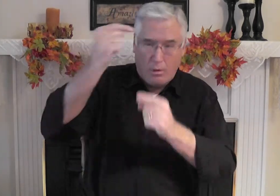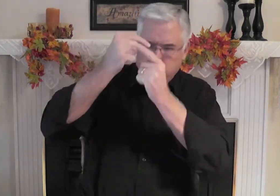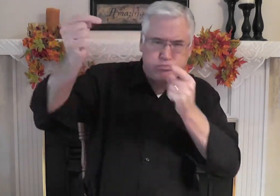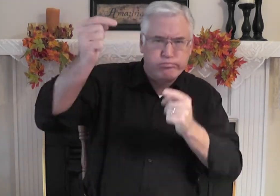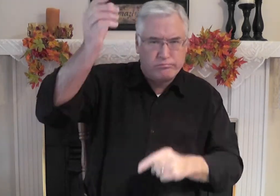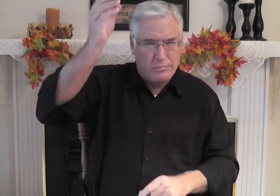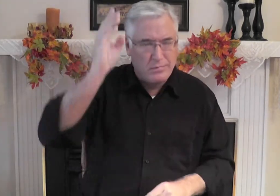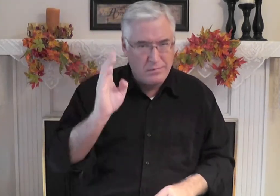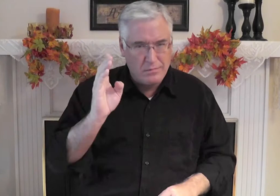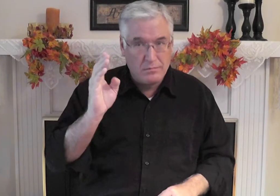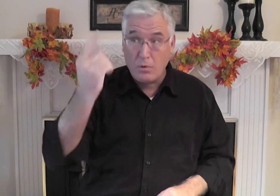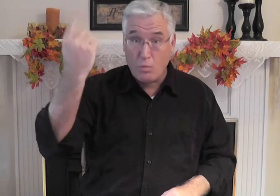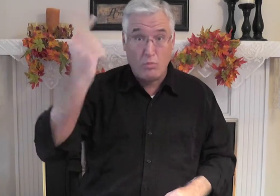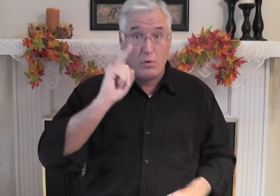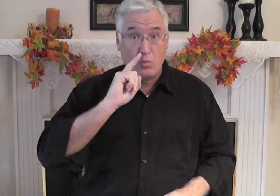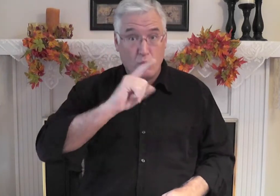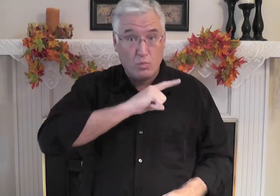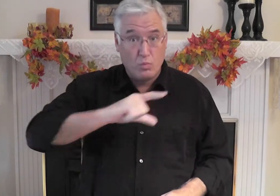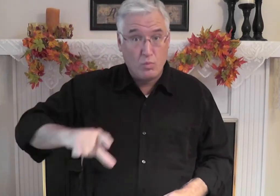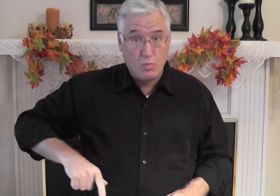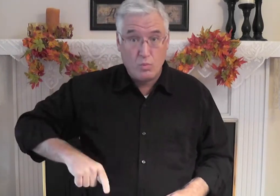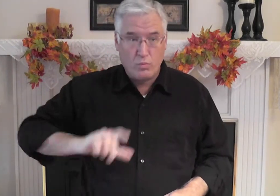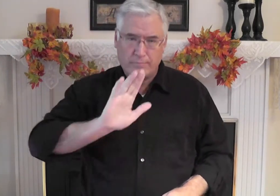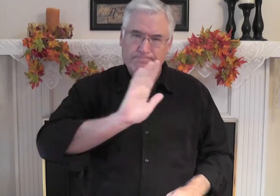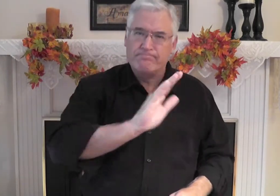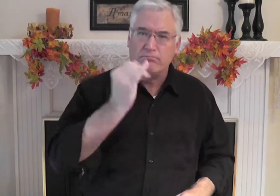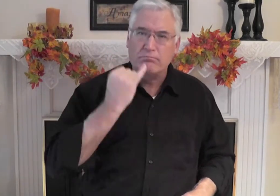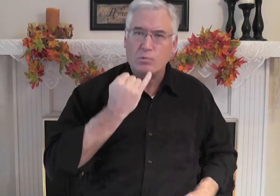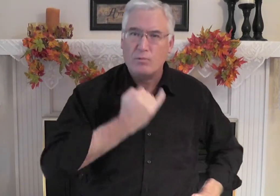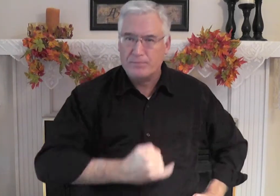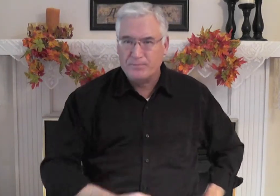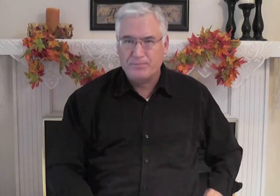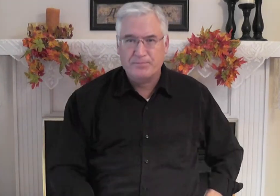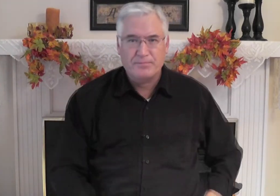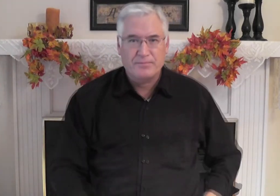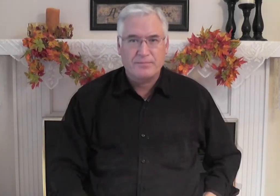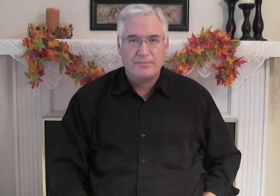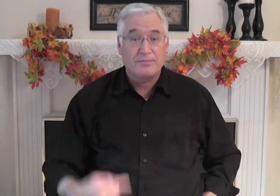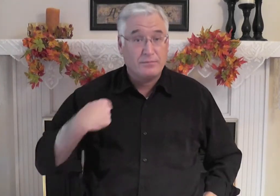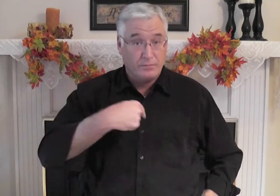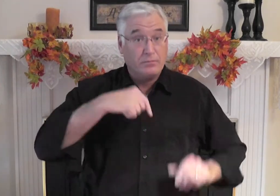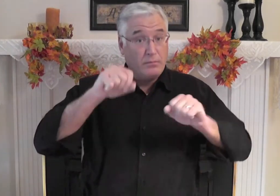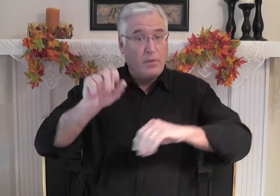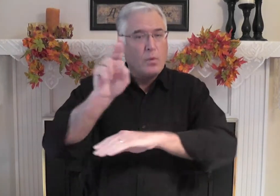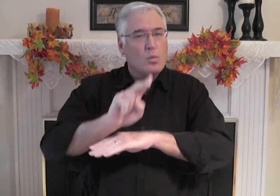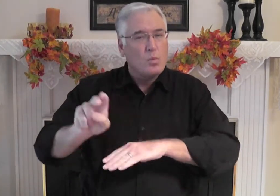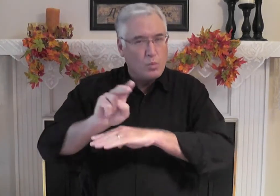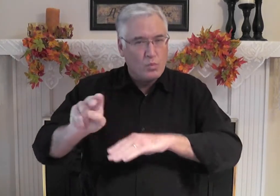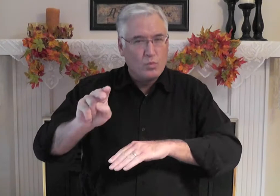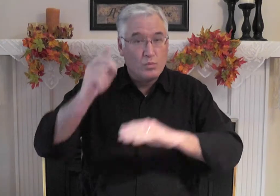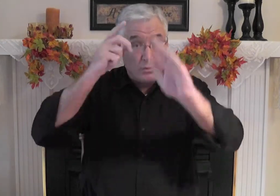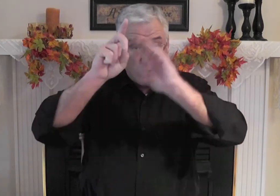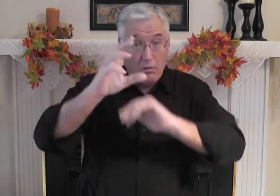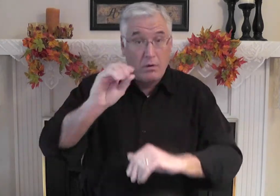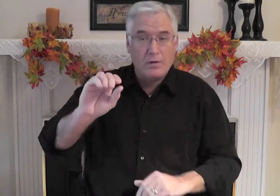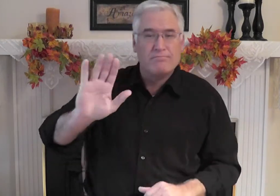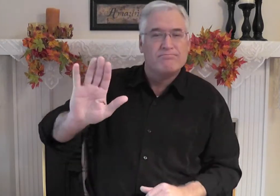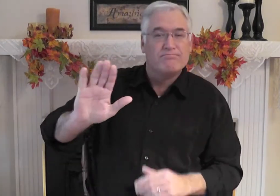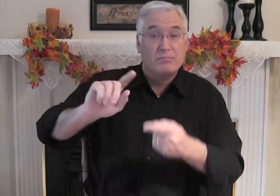culture. The people there opposed God, the one true Lord of Israel. We can use